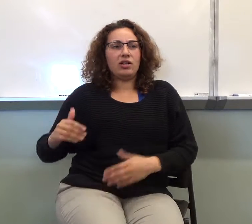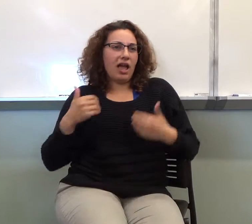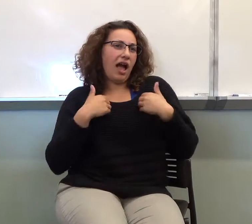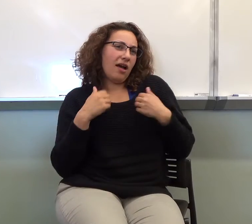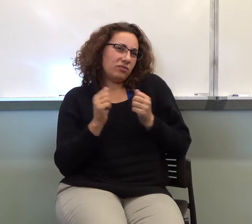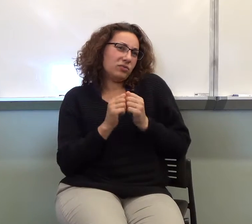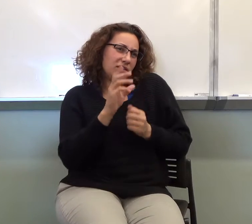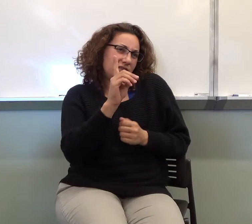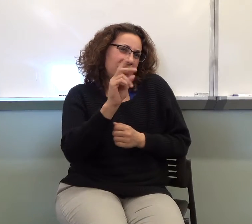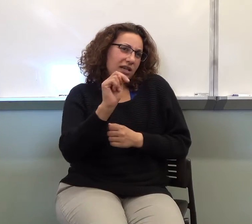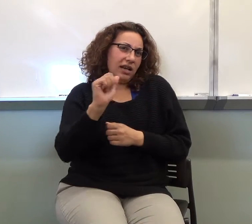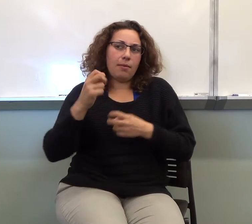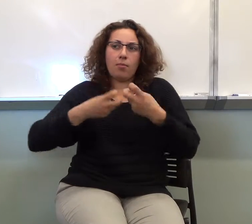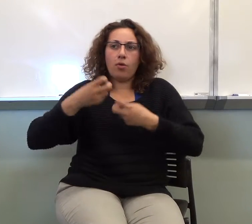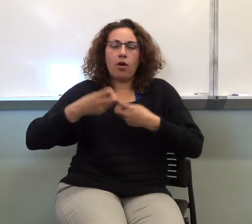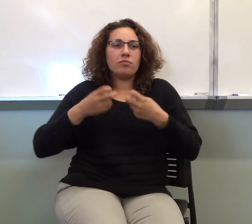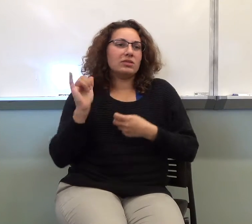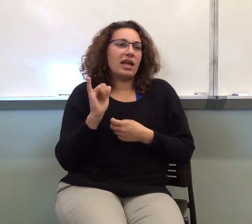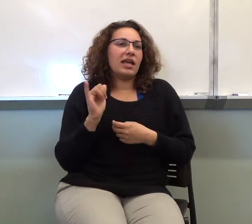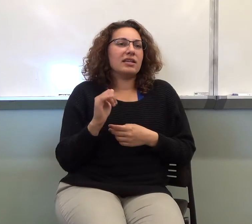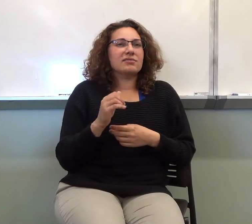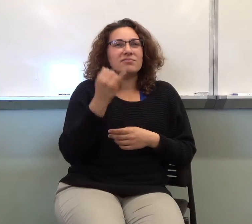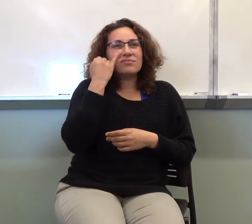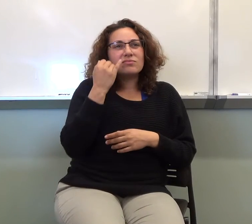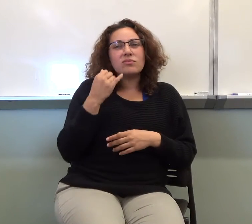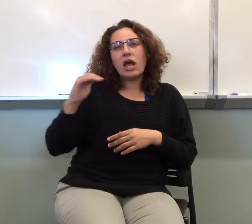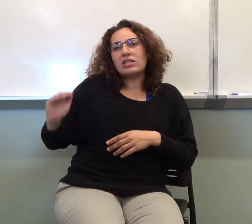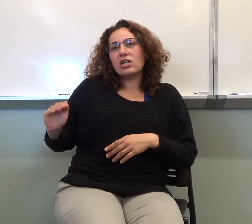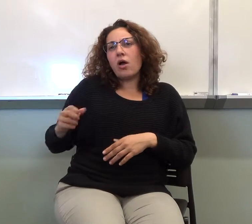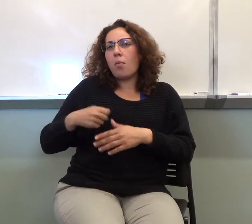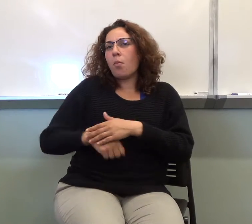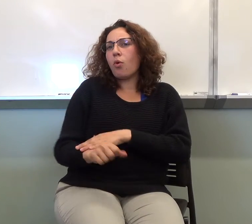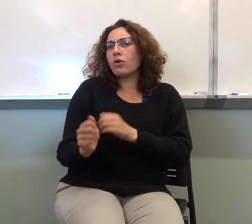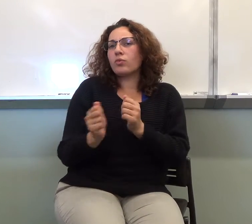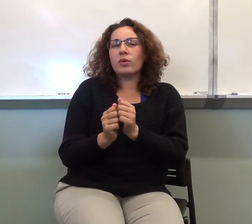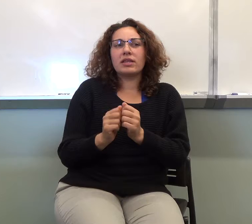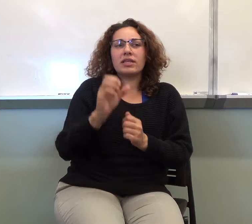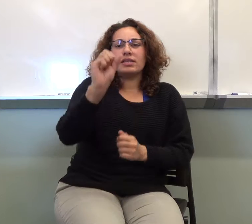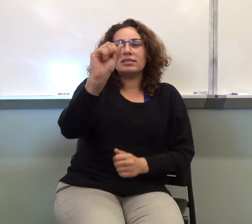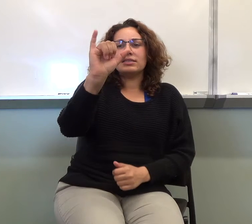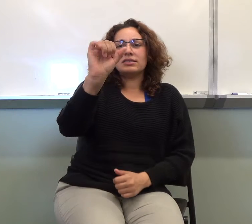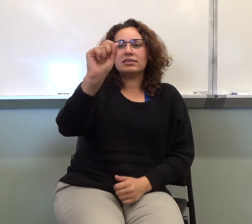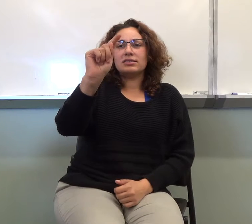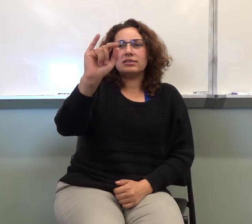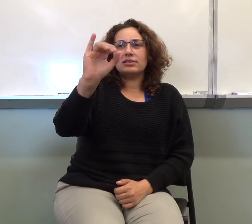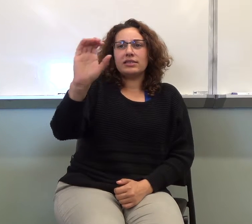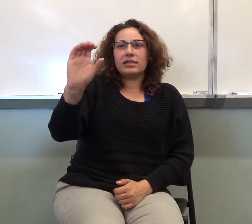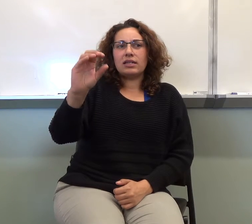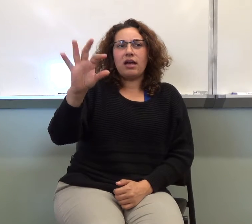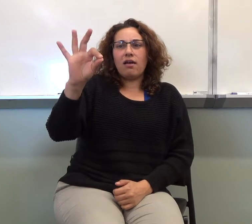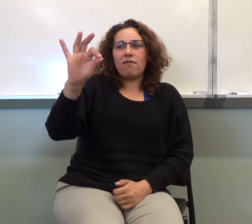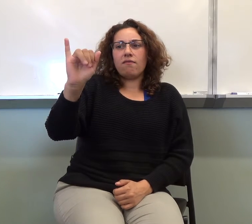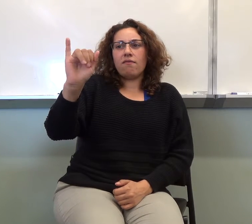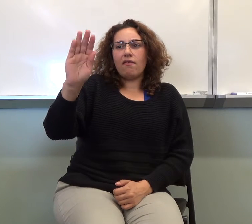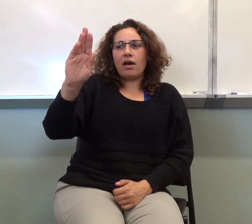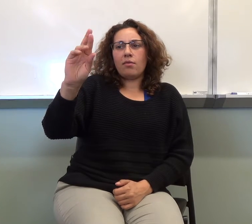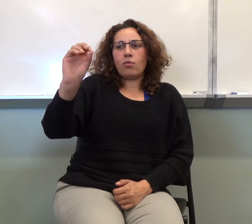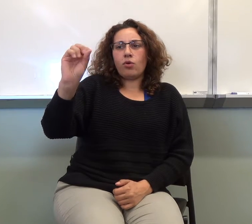that a child will be born with cystic fibrosis. Unfortunately, doctors take that and tell it to mothers and fathers.